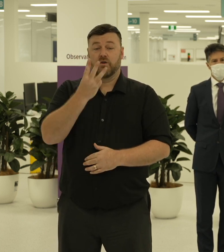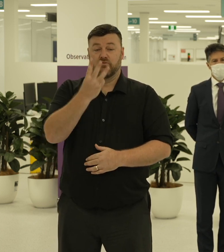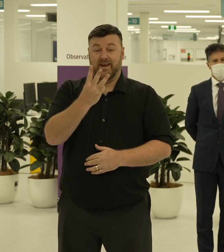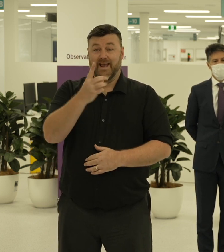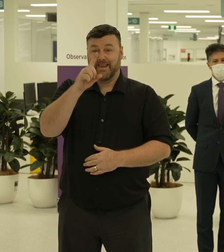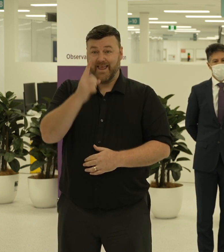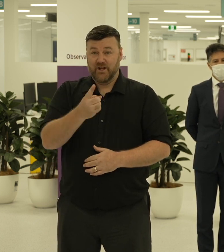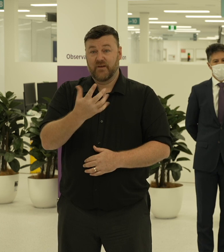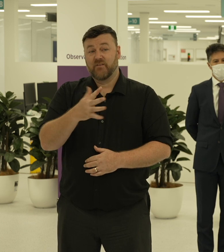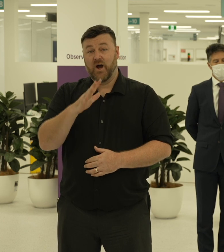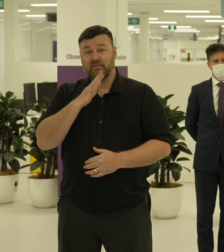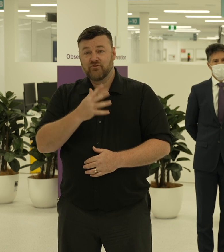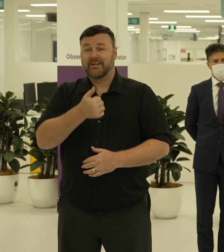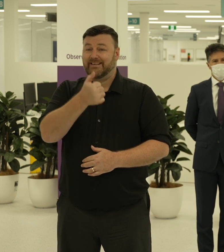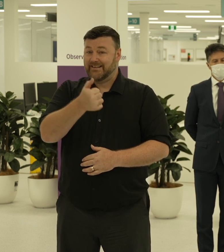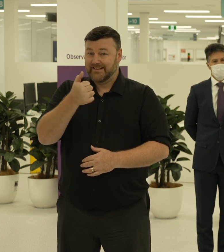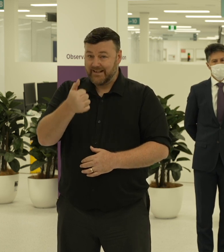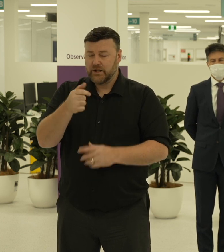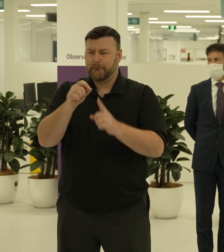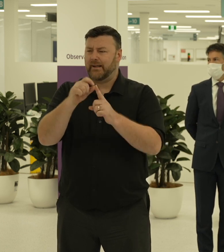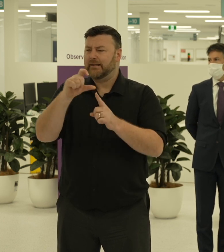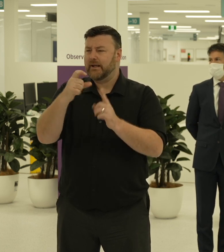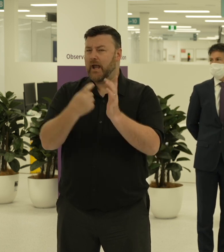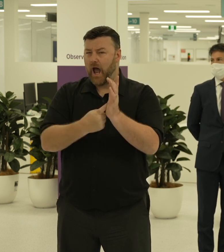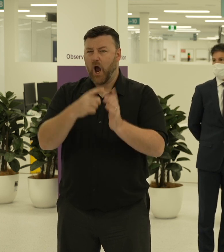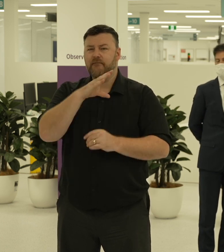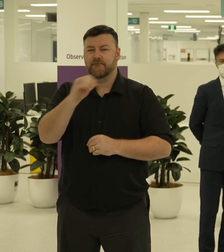3,556 positive PCR tests were returned from around